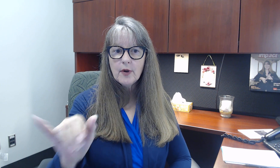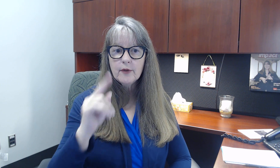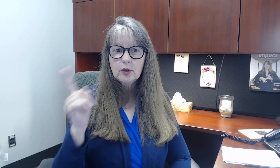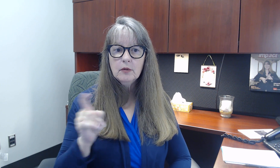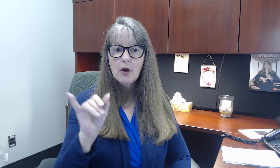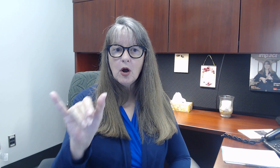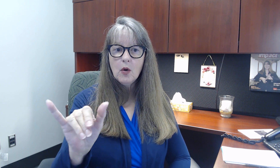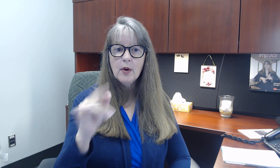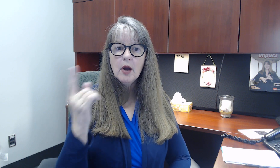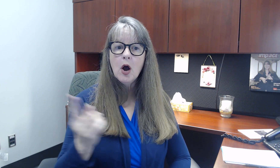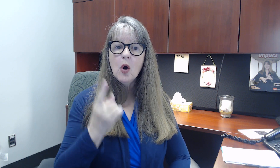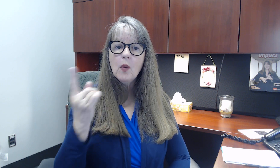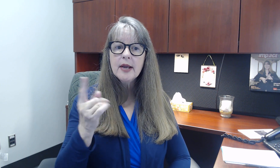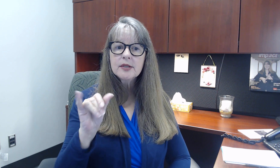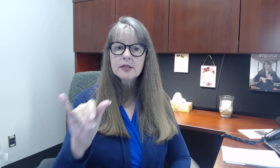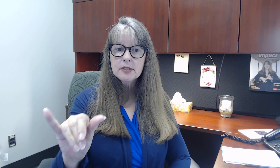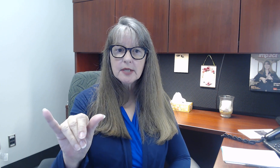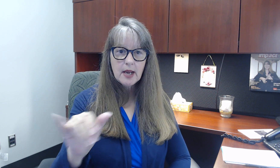Forever. Always stay.